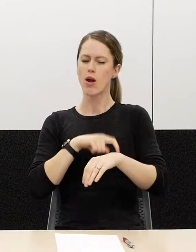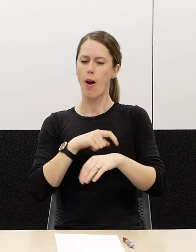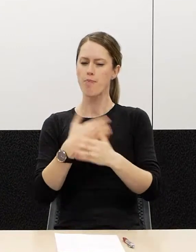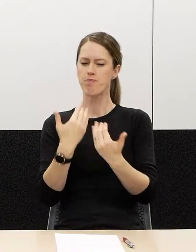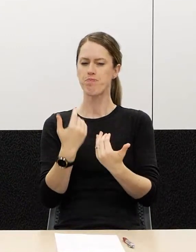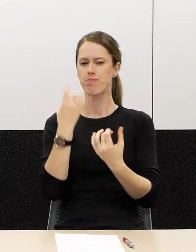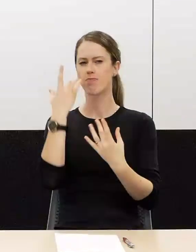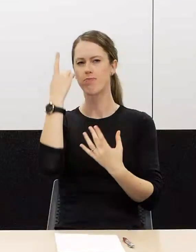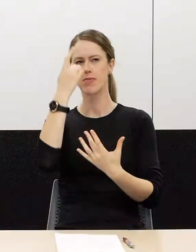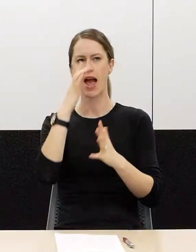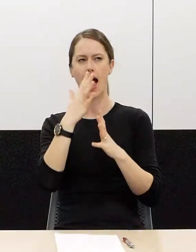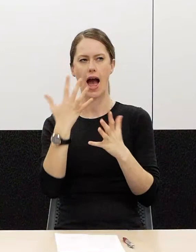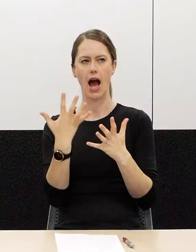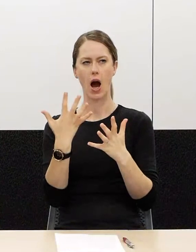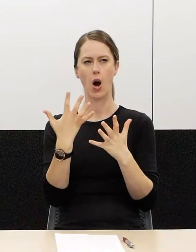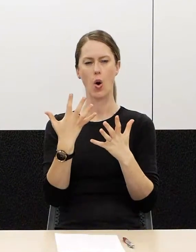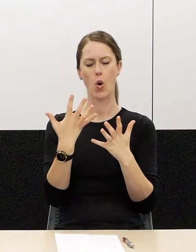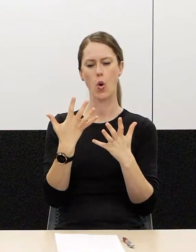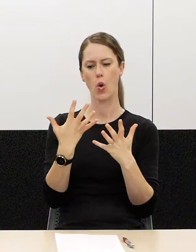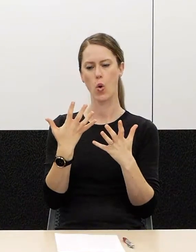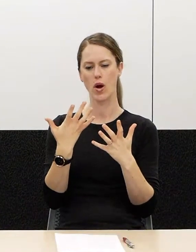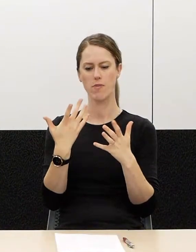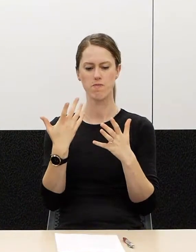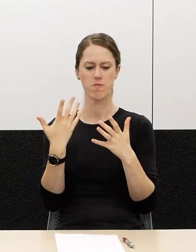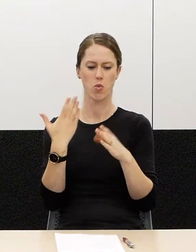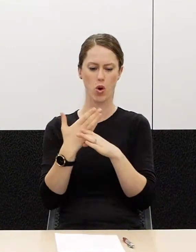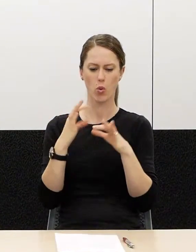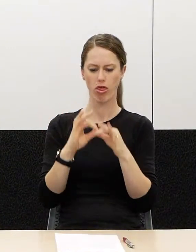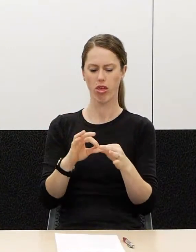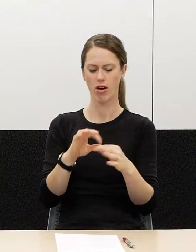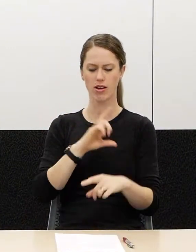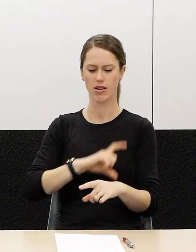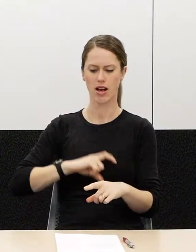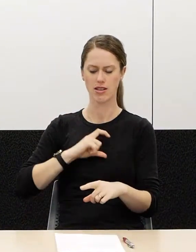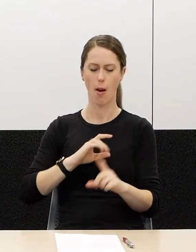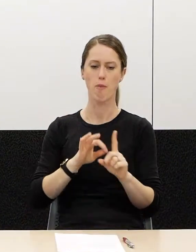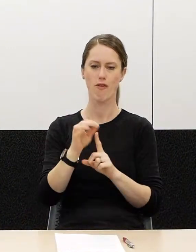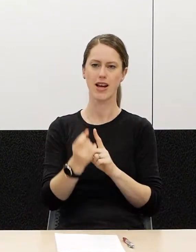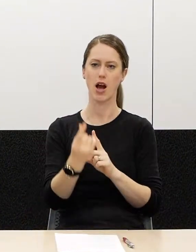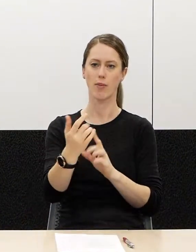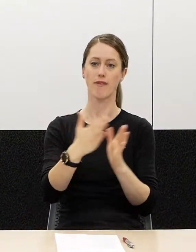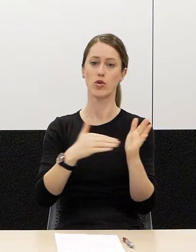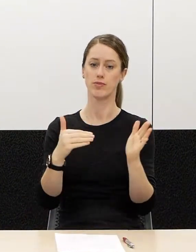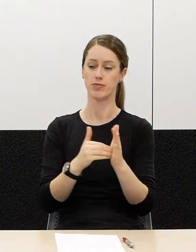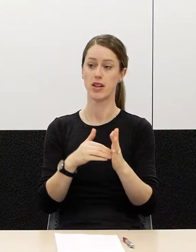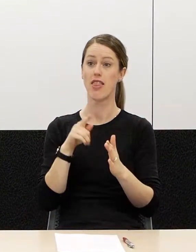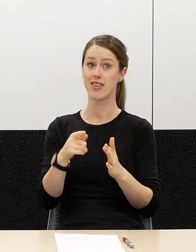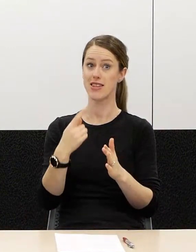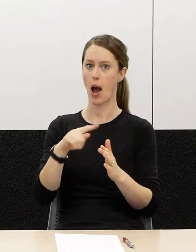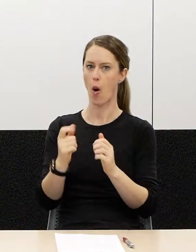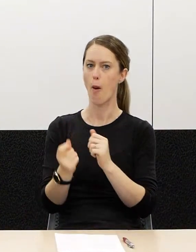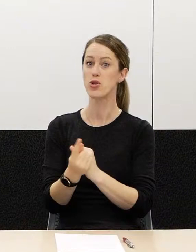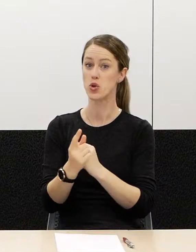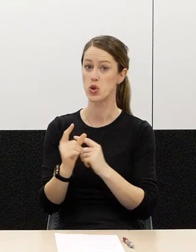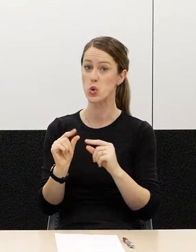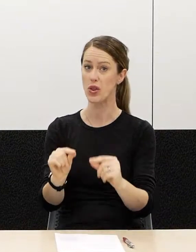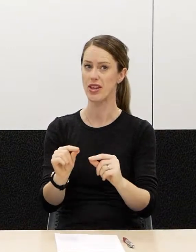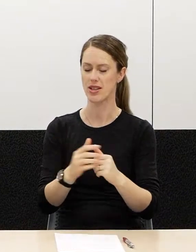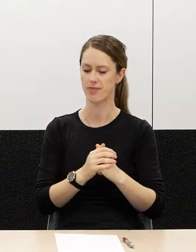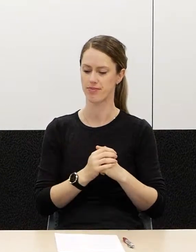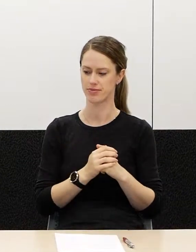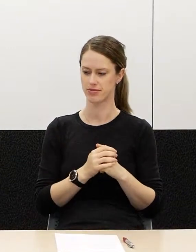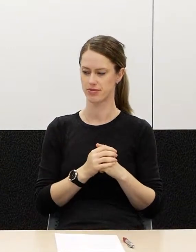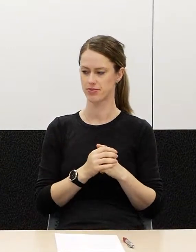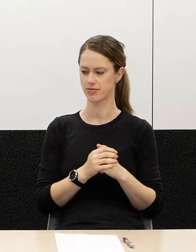thinking about how we do business in relation to cancer and improving cancer for outcomes for New Zealanders. And this is our opportunity to do this.